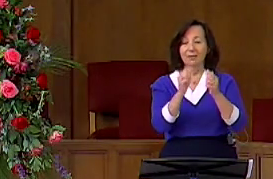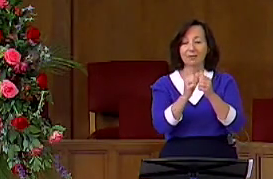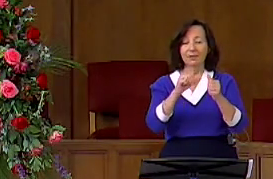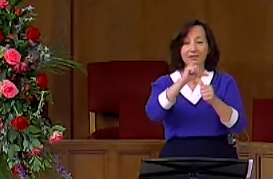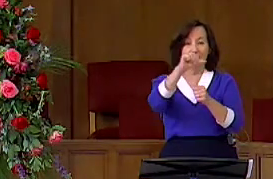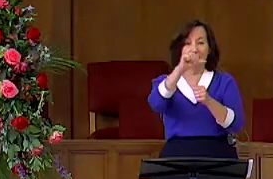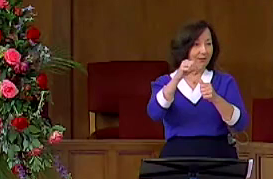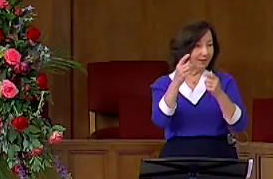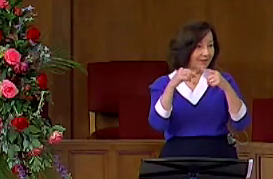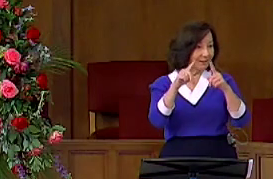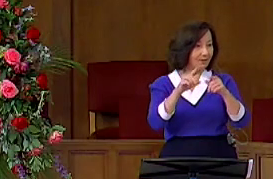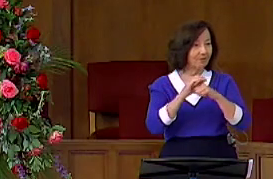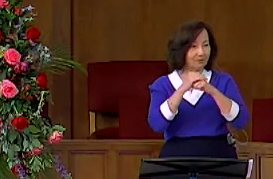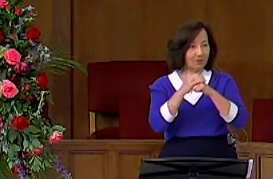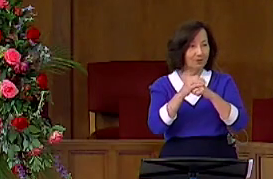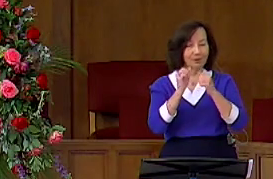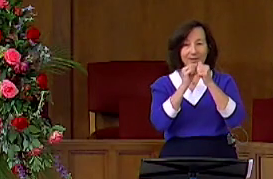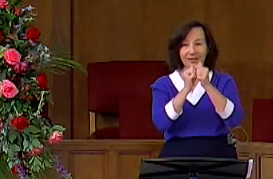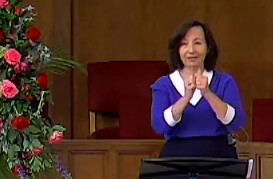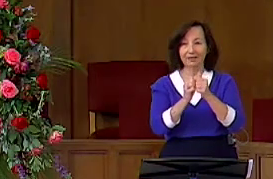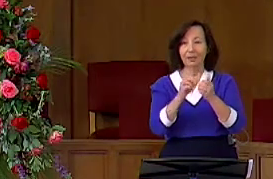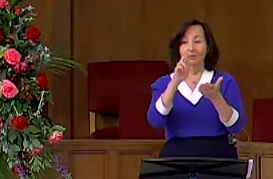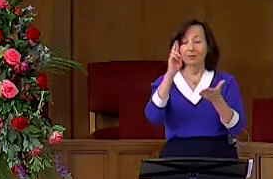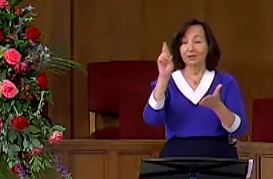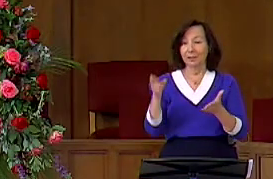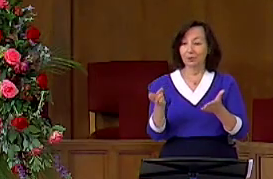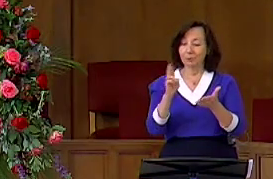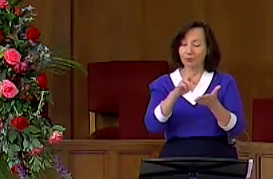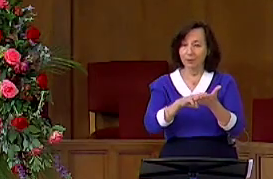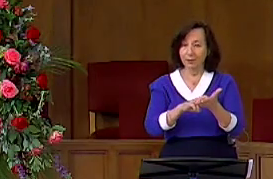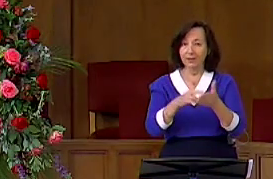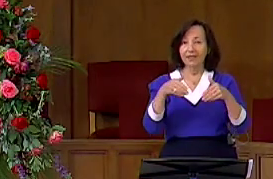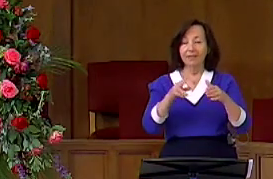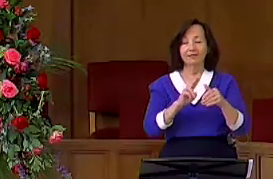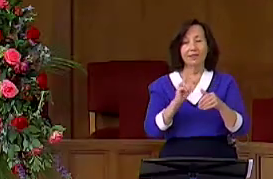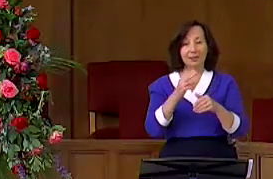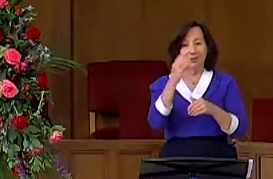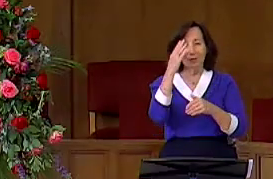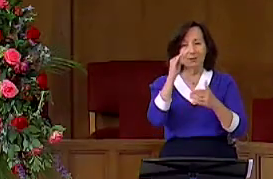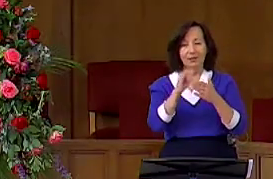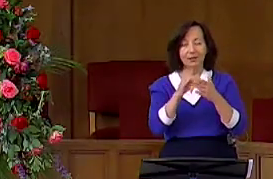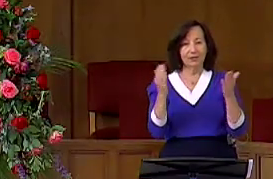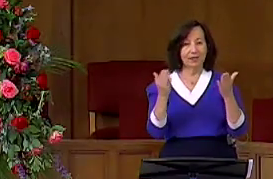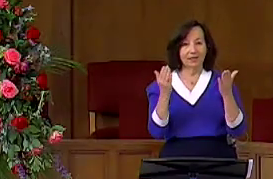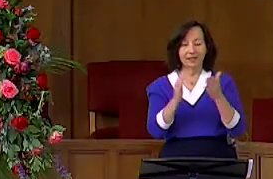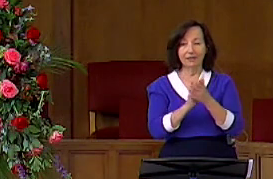other as we worship together. Please register your attendance. Let us know that you are here. Let us know